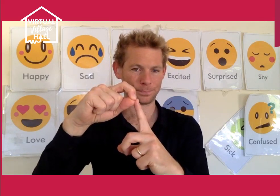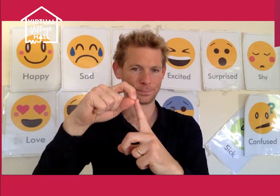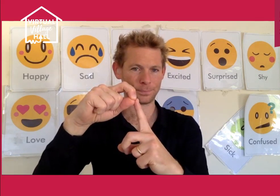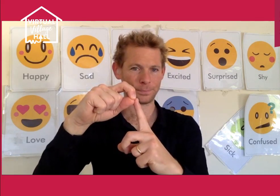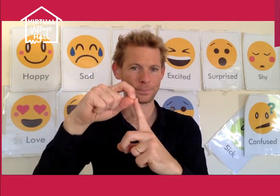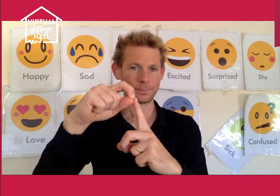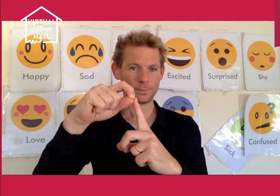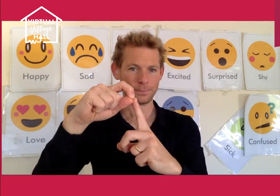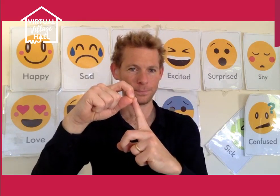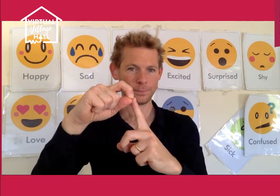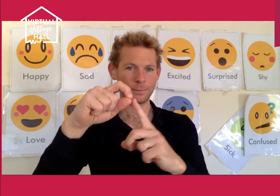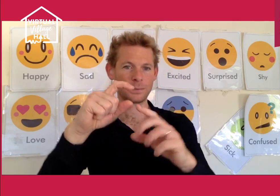P.